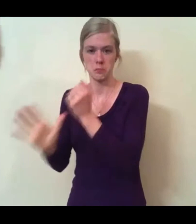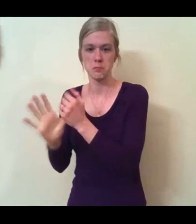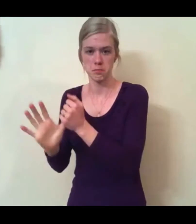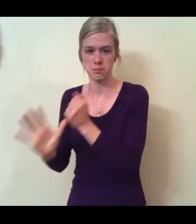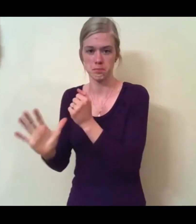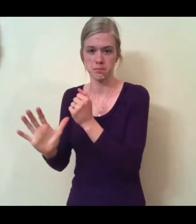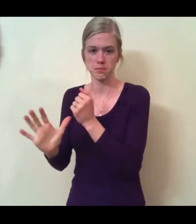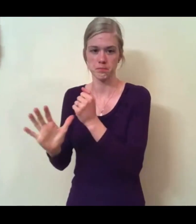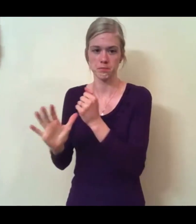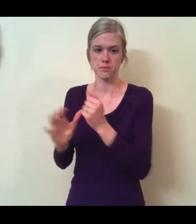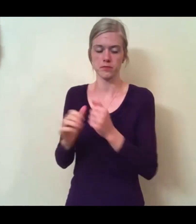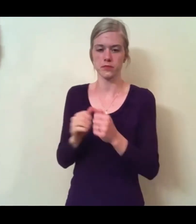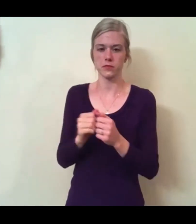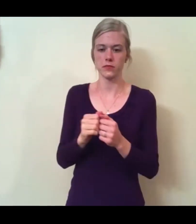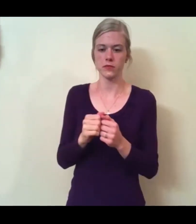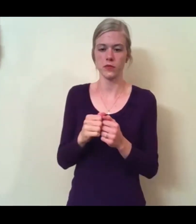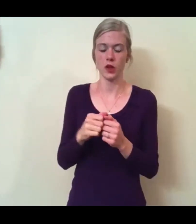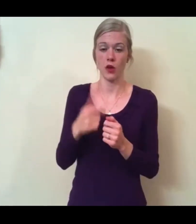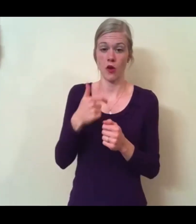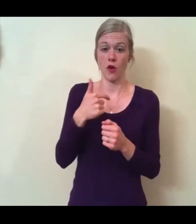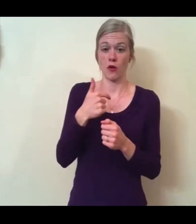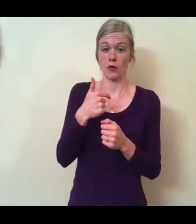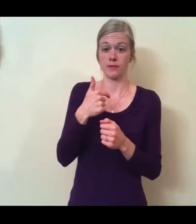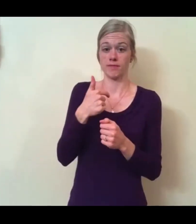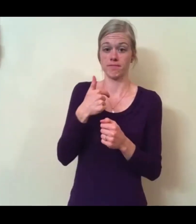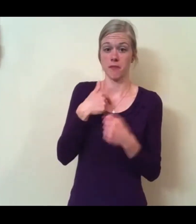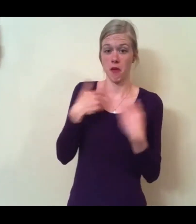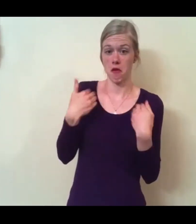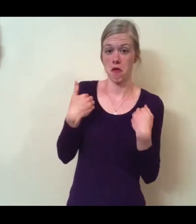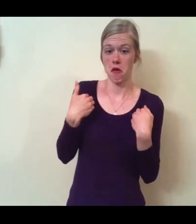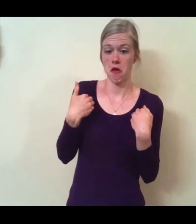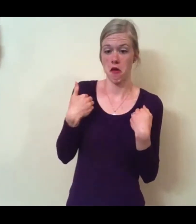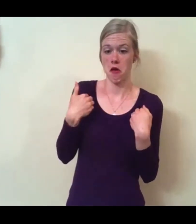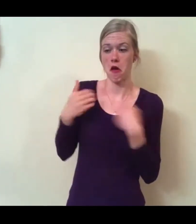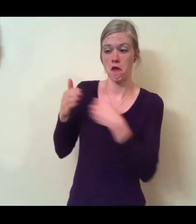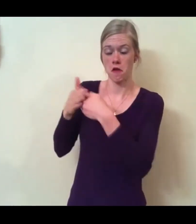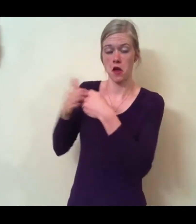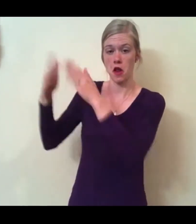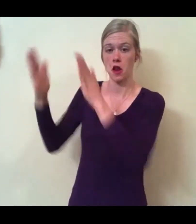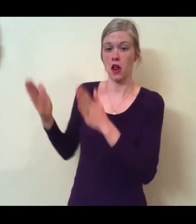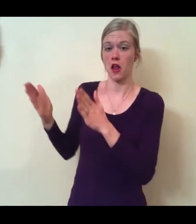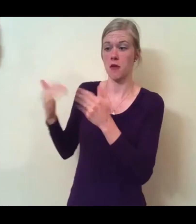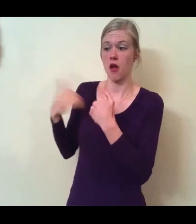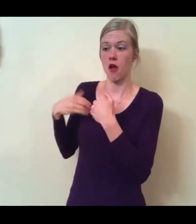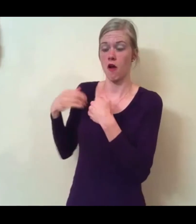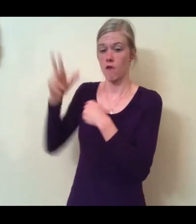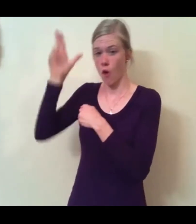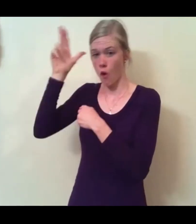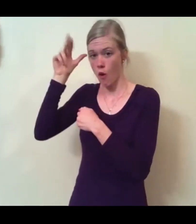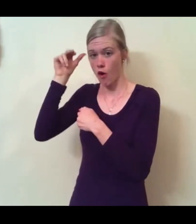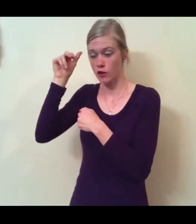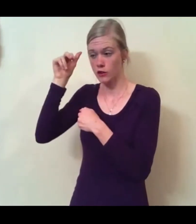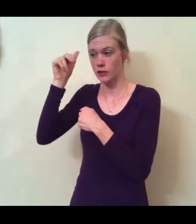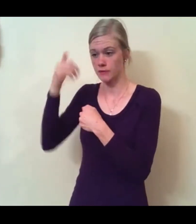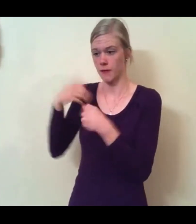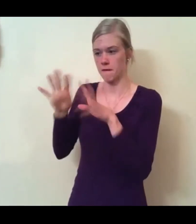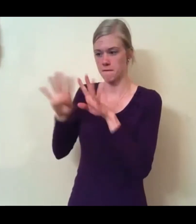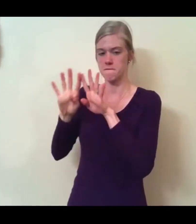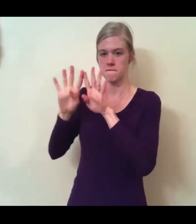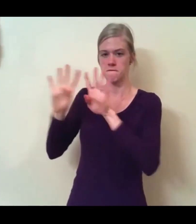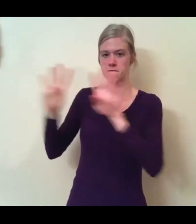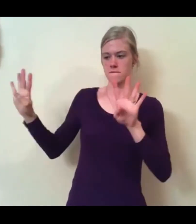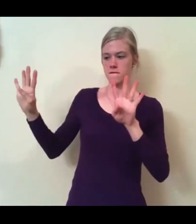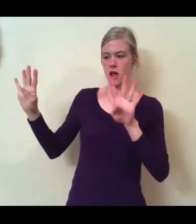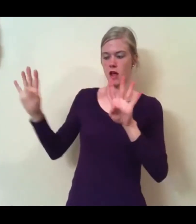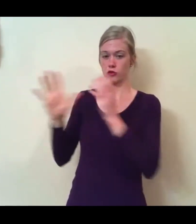In my case, I have a neighbor who keeps horses, and he piles the manure outside the fence and makes